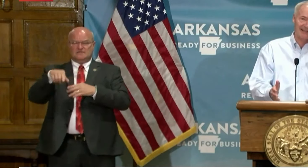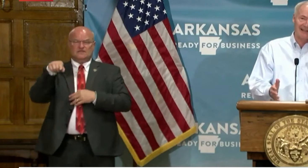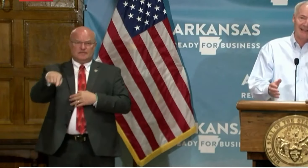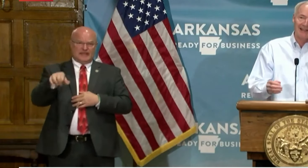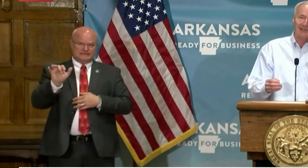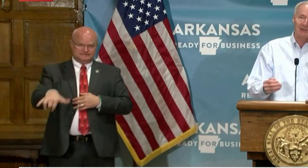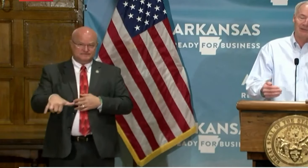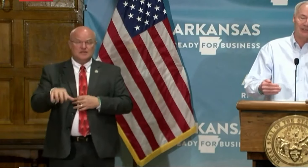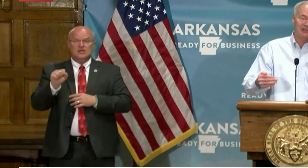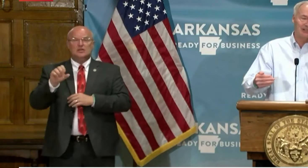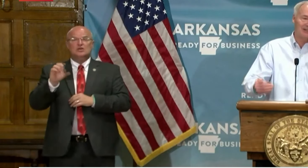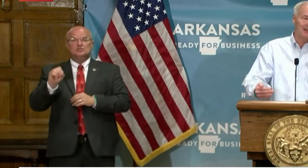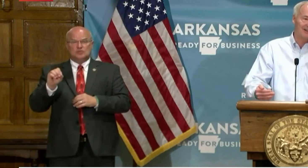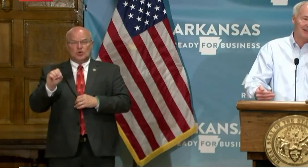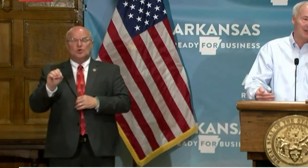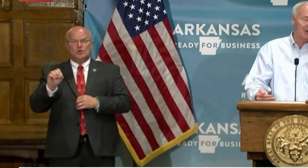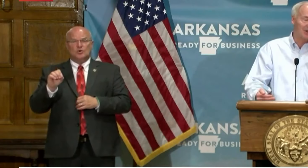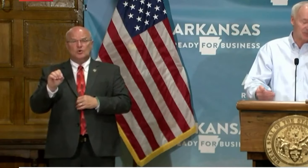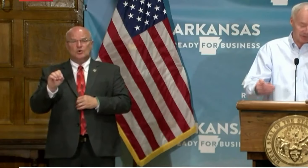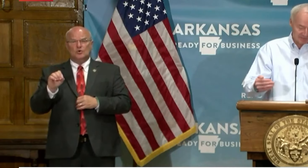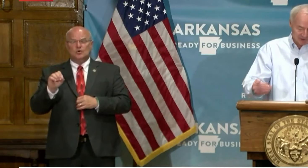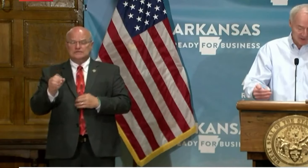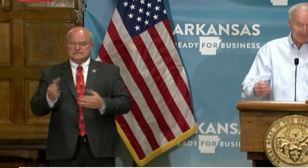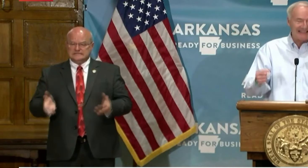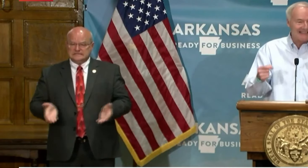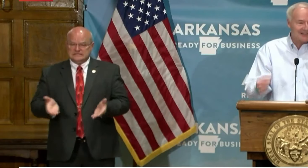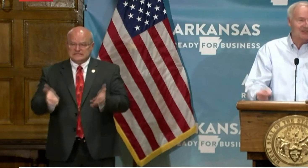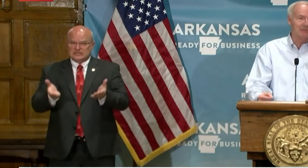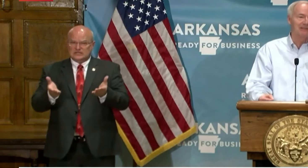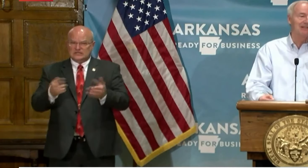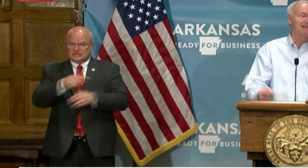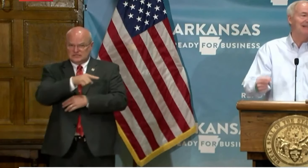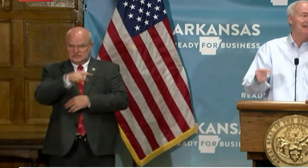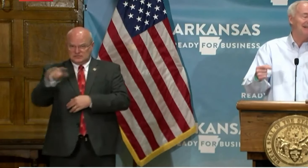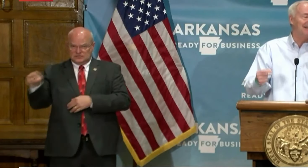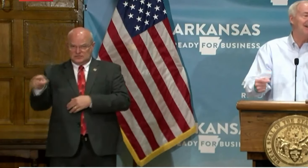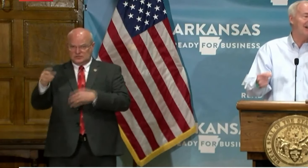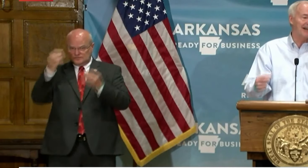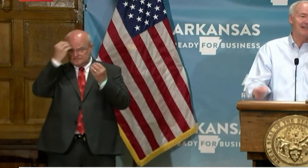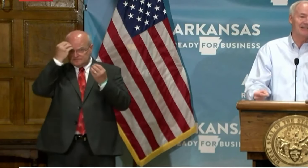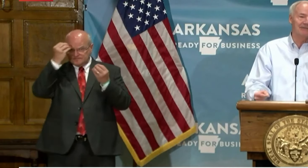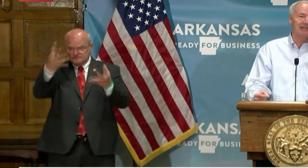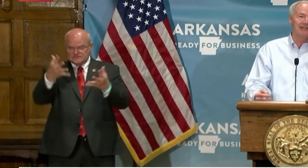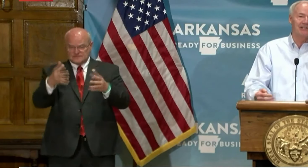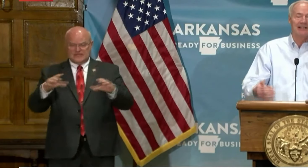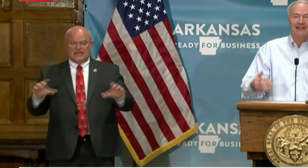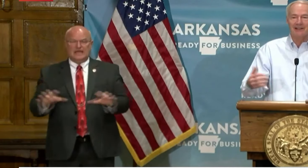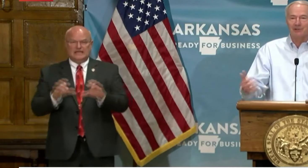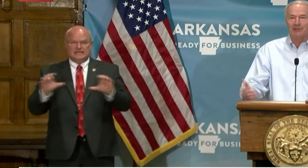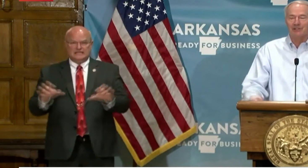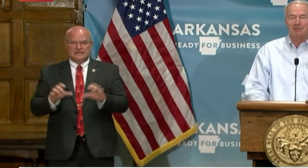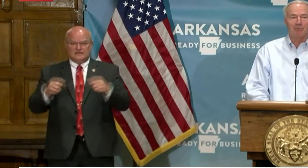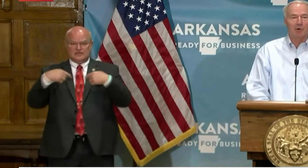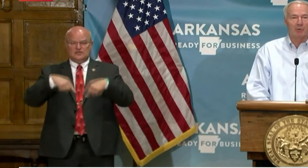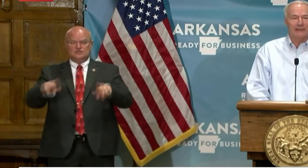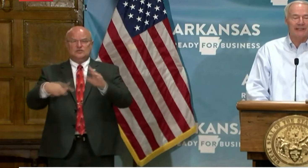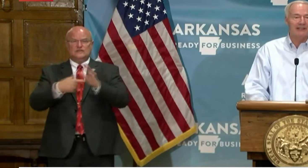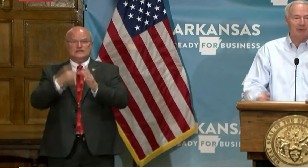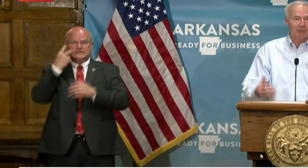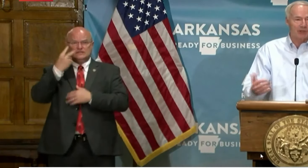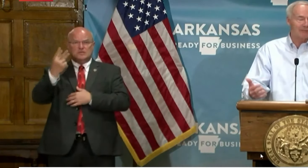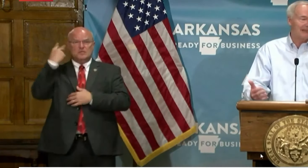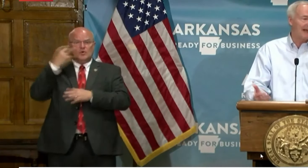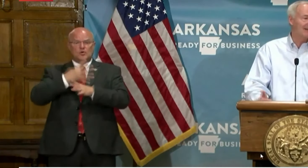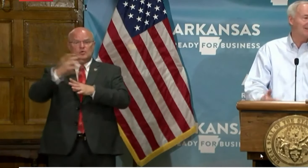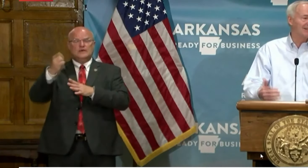that. And so it's just an encouragement for us to be disciplined in our activities. And during this Memorial